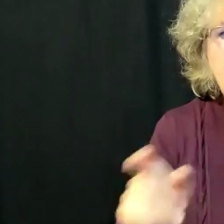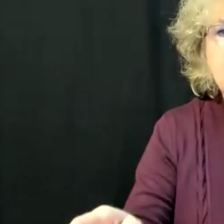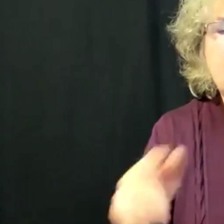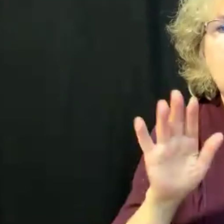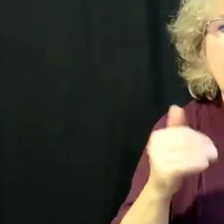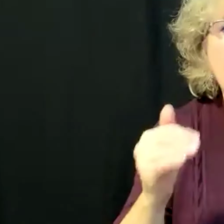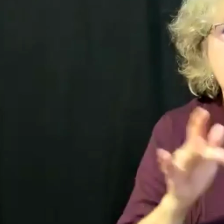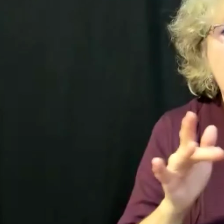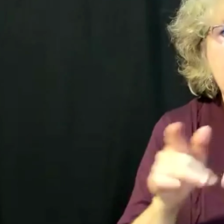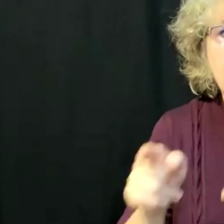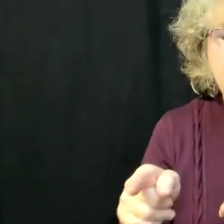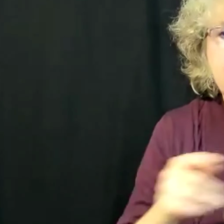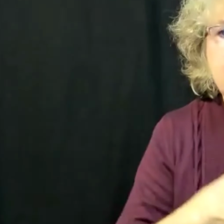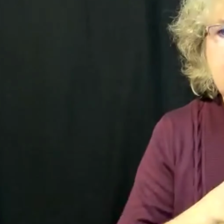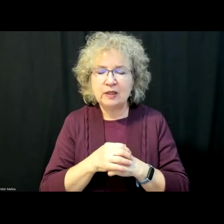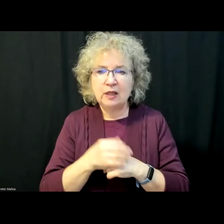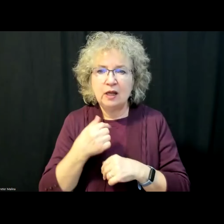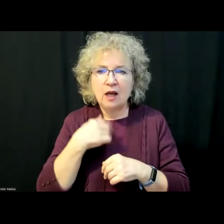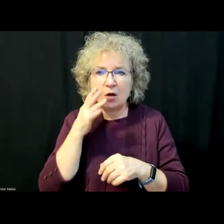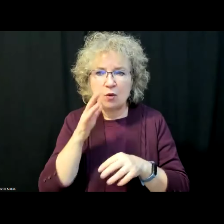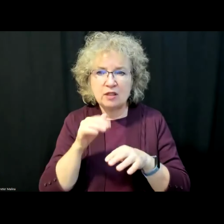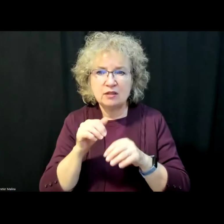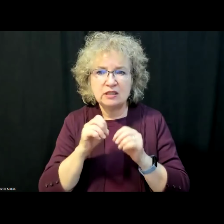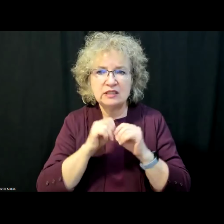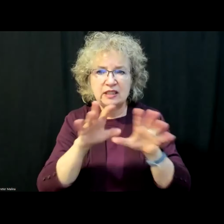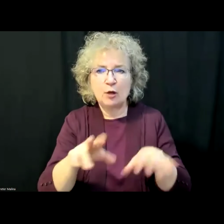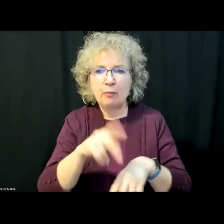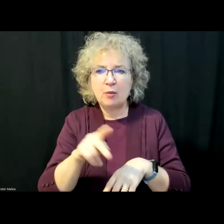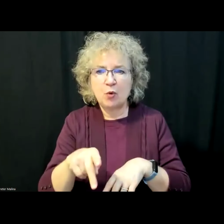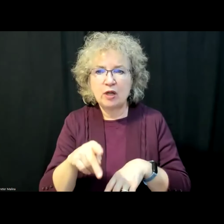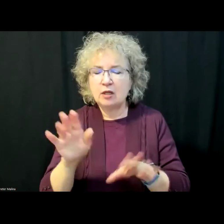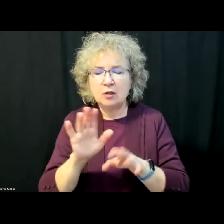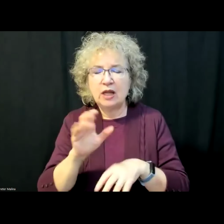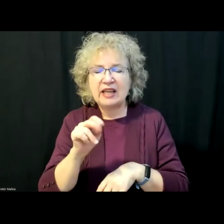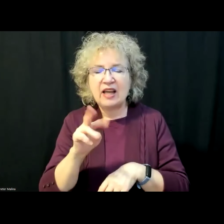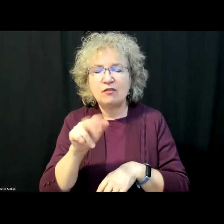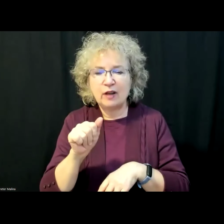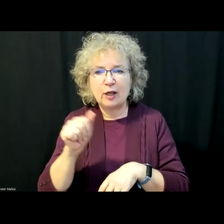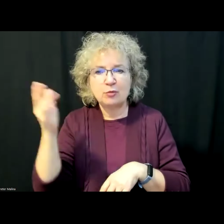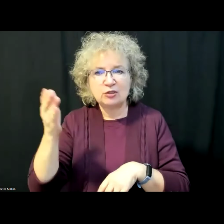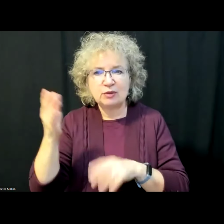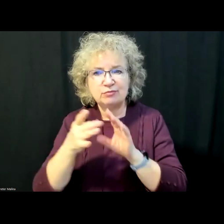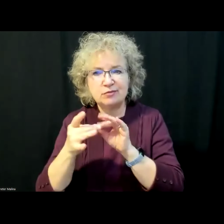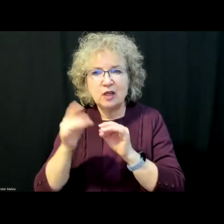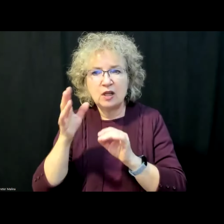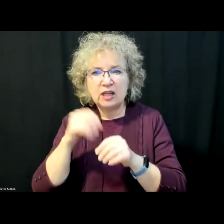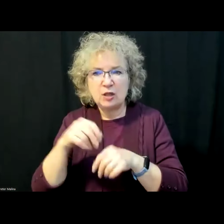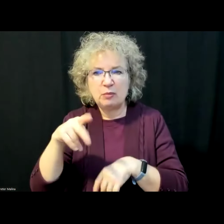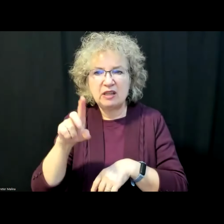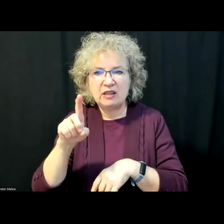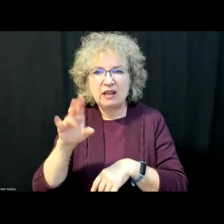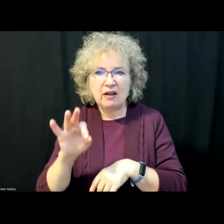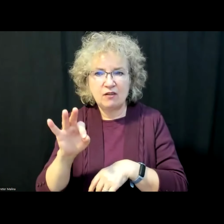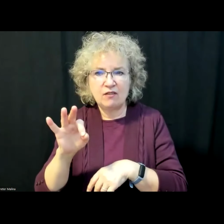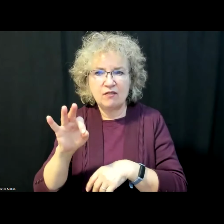out and then I'll be sending the, um, PowerPoint PowerPoint or not PowerPoint. Canva presentation out in PDF file, um, with